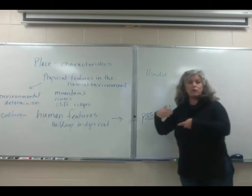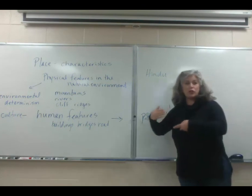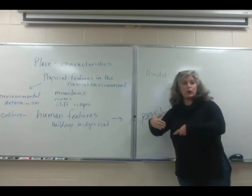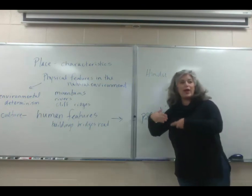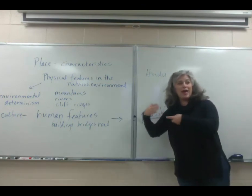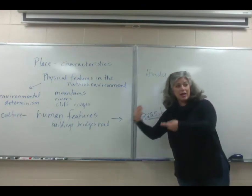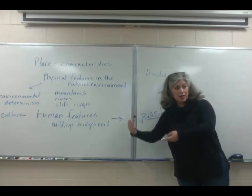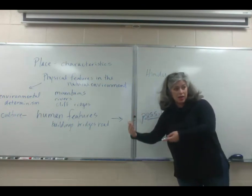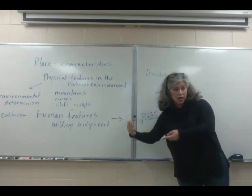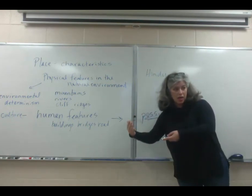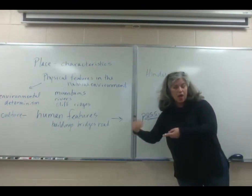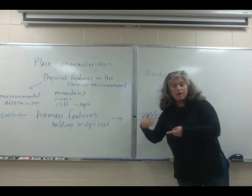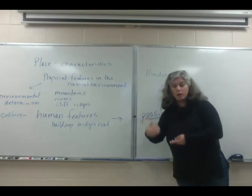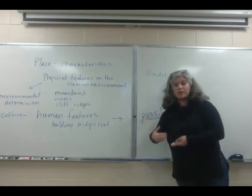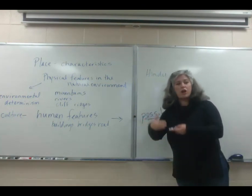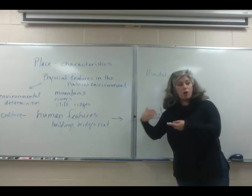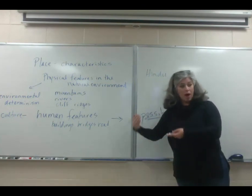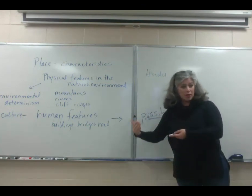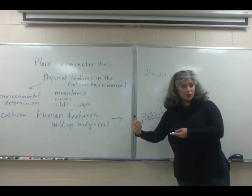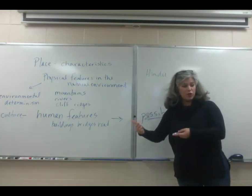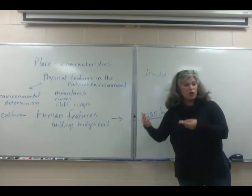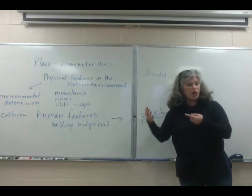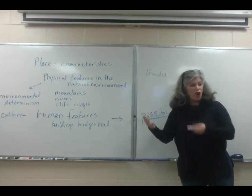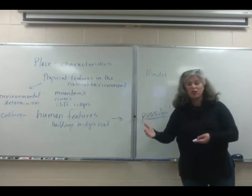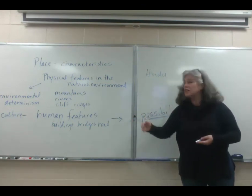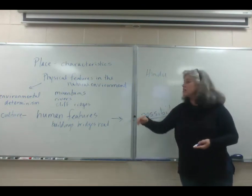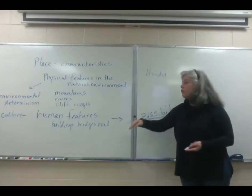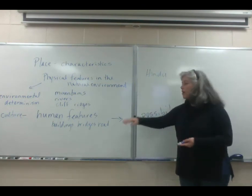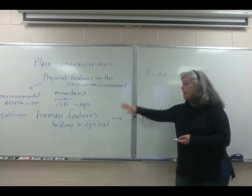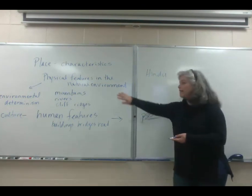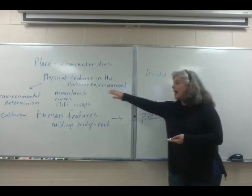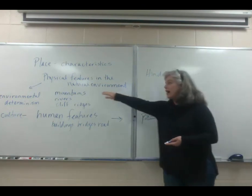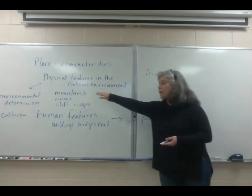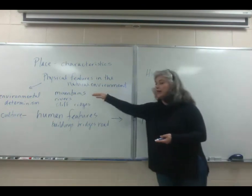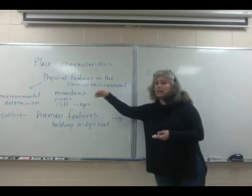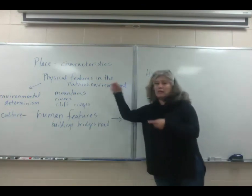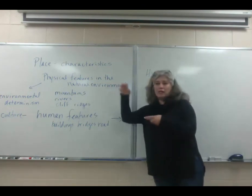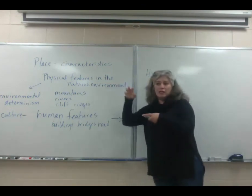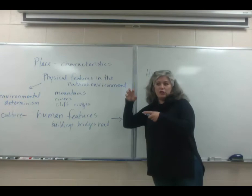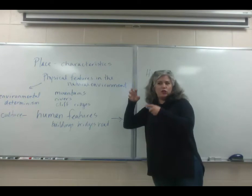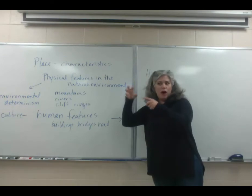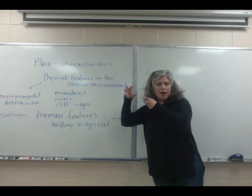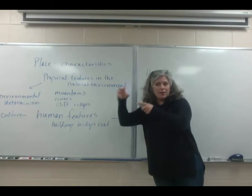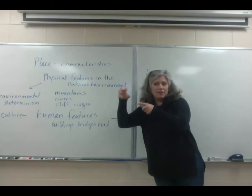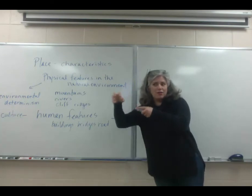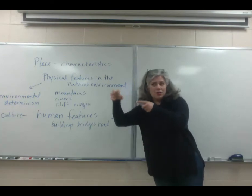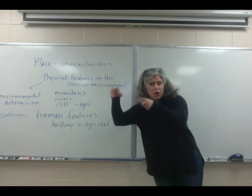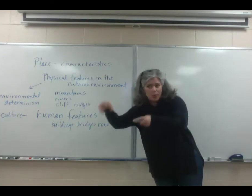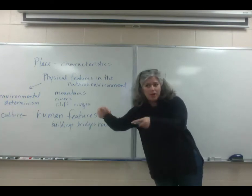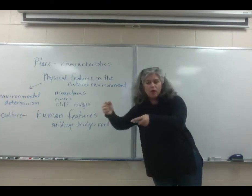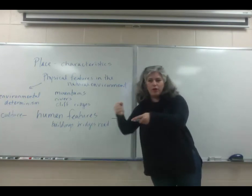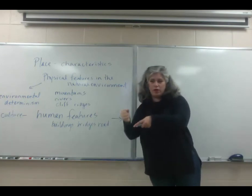do anything that we set our mind to, regardless of what the environment tries to determine that we do,